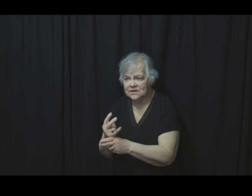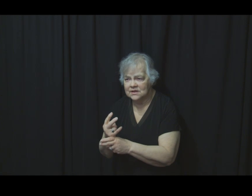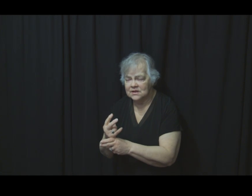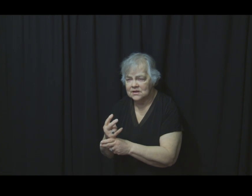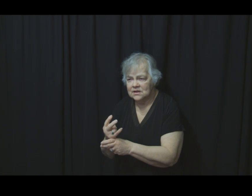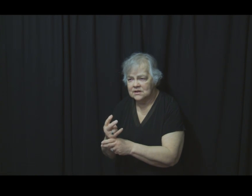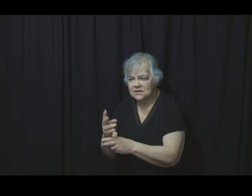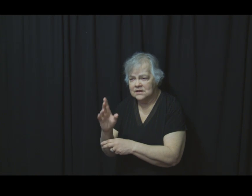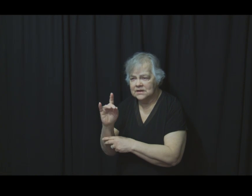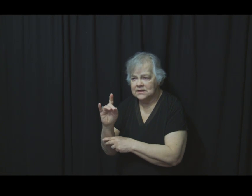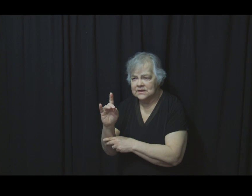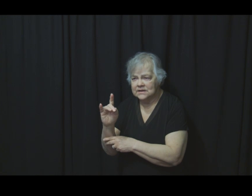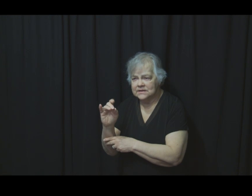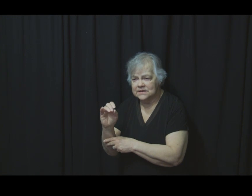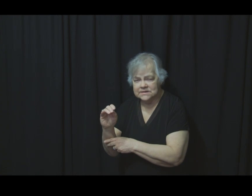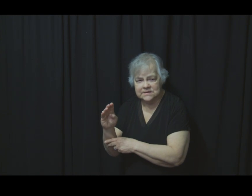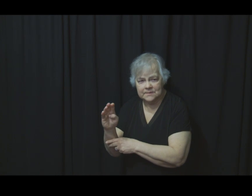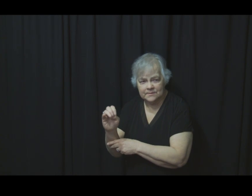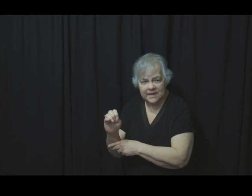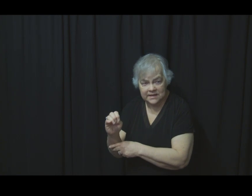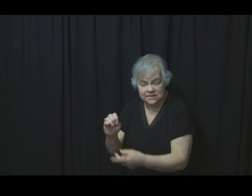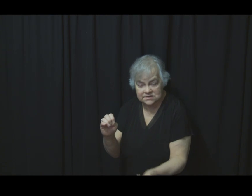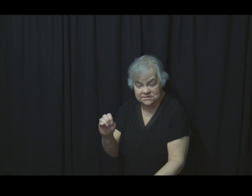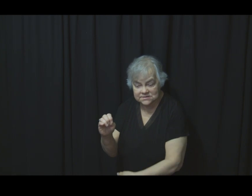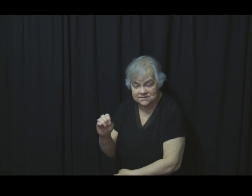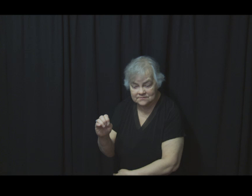at debatelive.org. That's